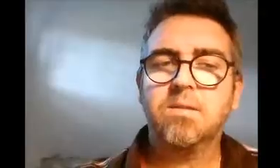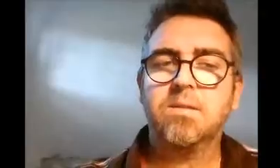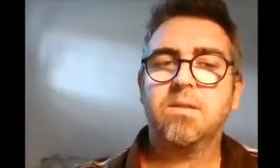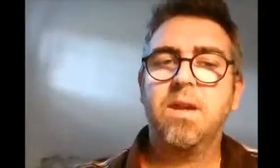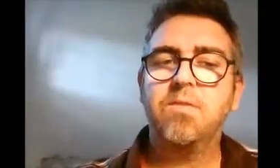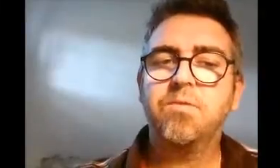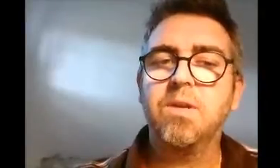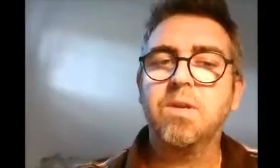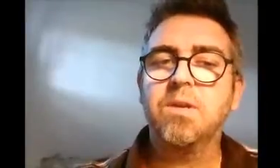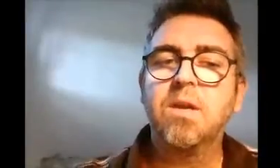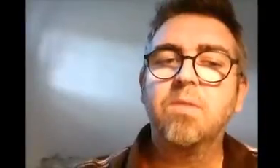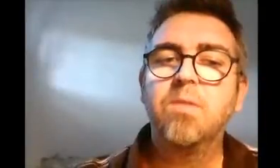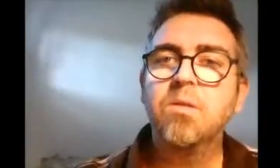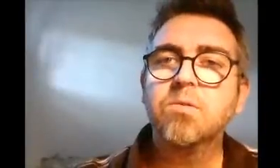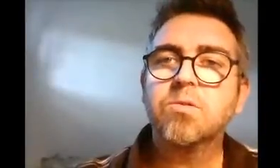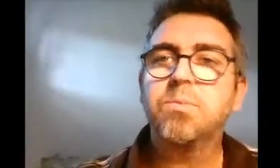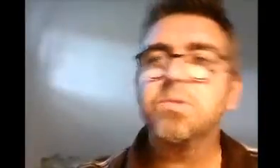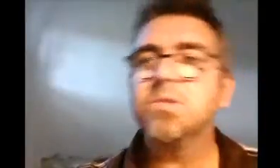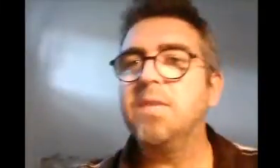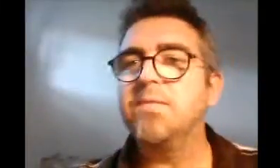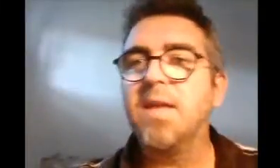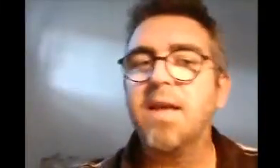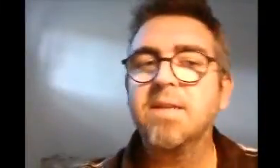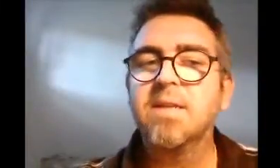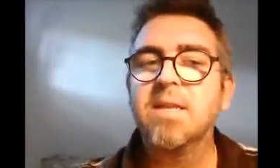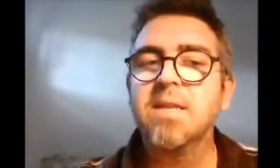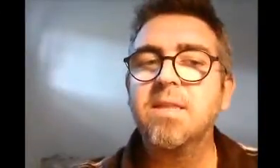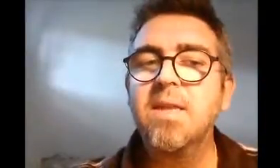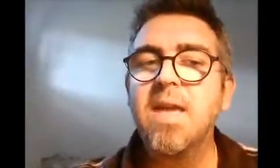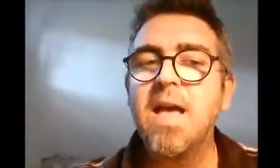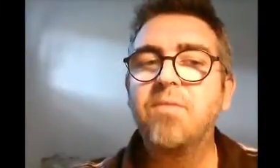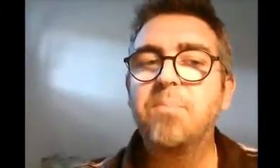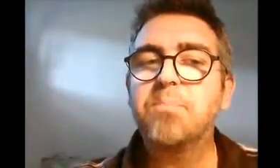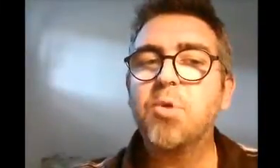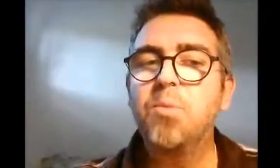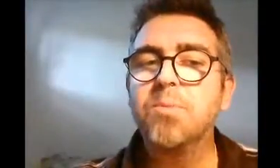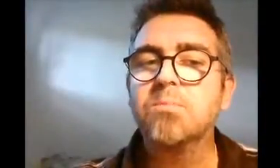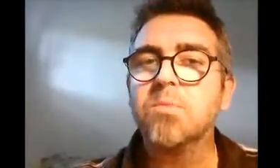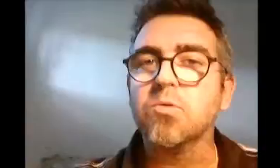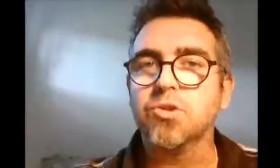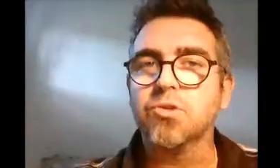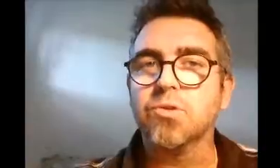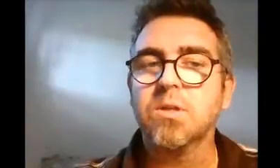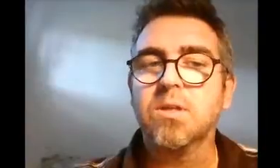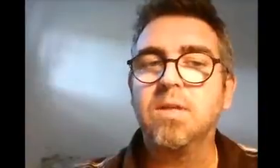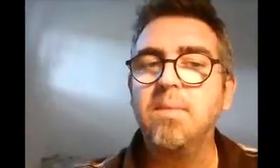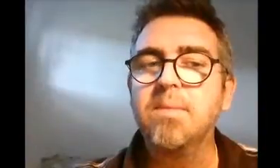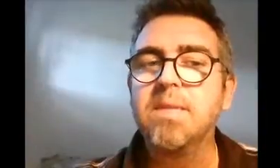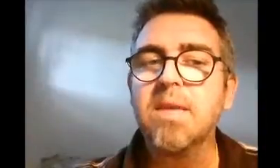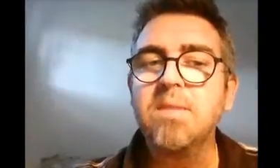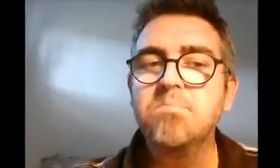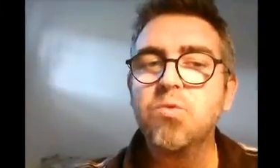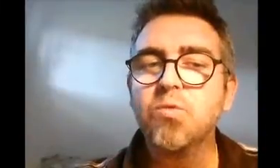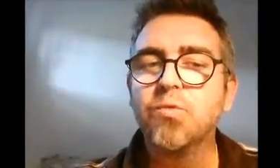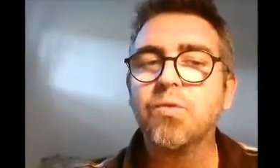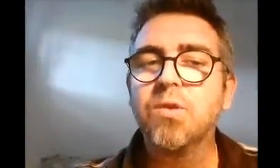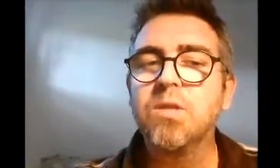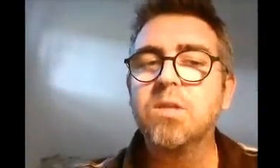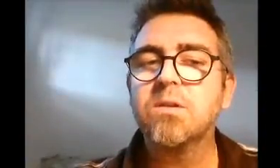stars carefully, we also perceive that they have a proper motion. Namely, they move year